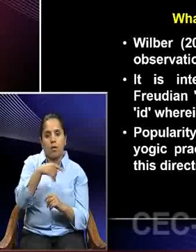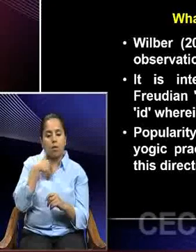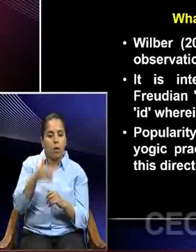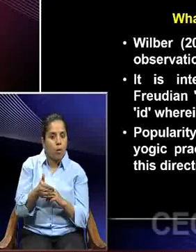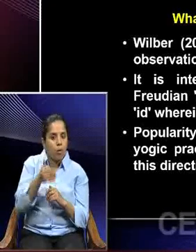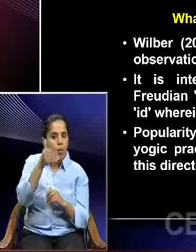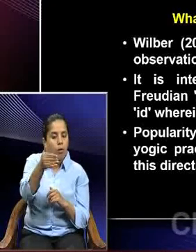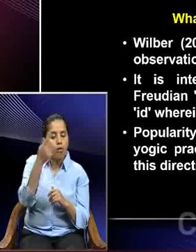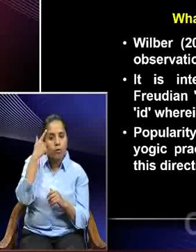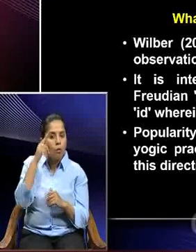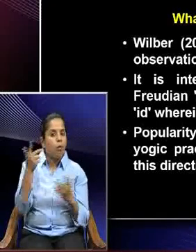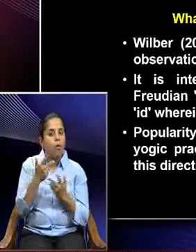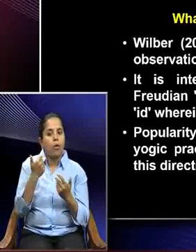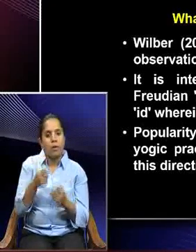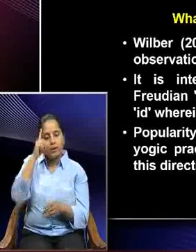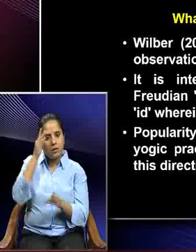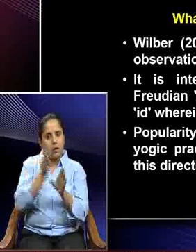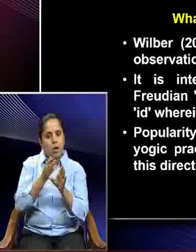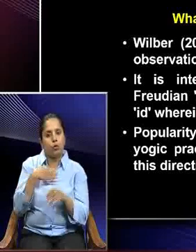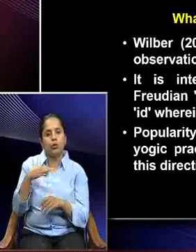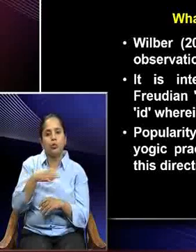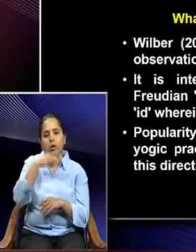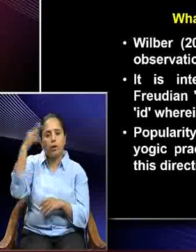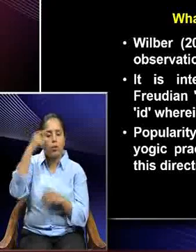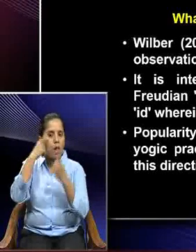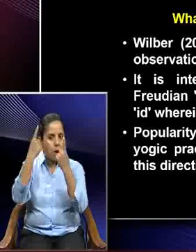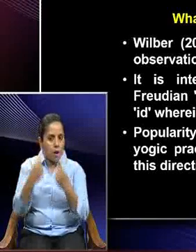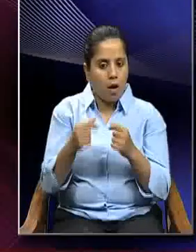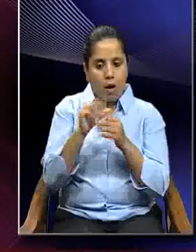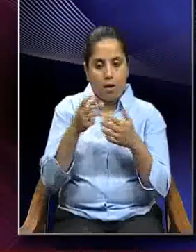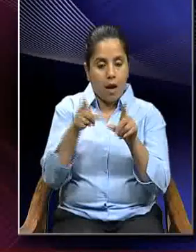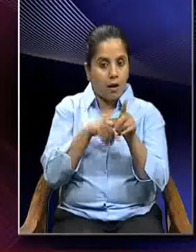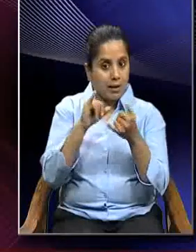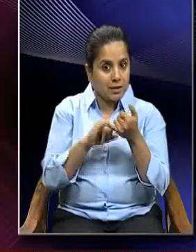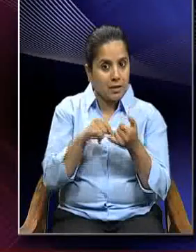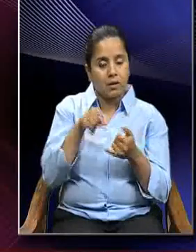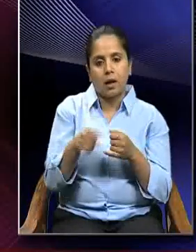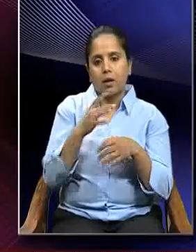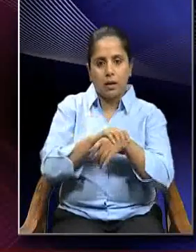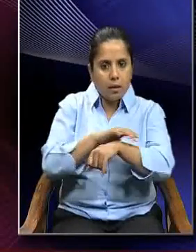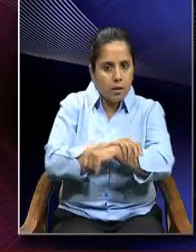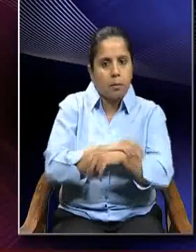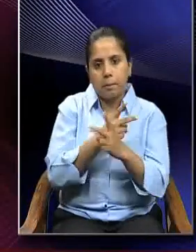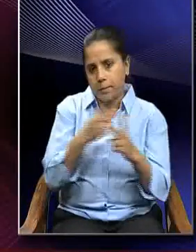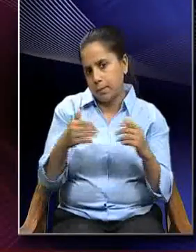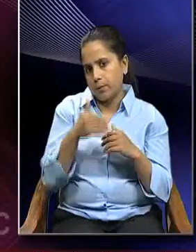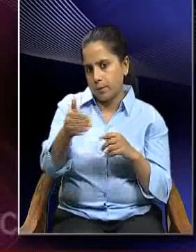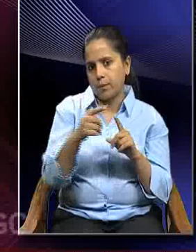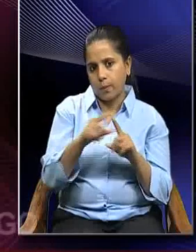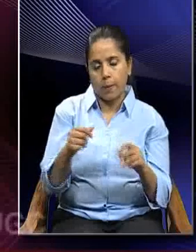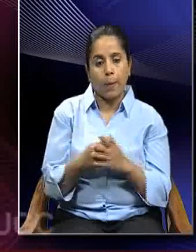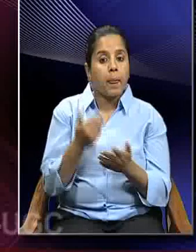towards this psycho-spiritual analysis, this psycho-spiritual therapies. And it may